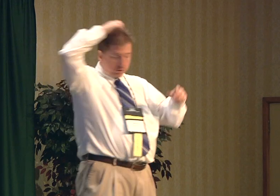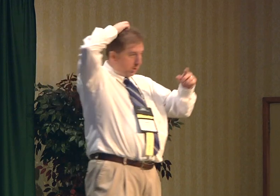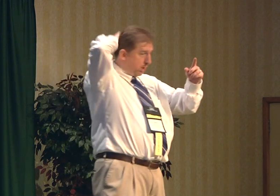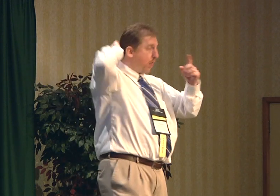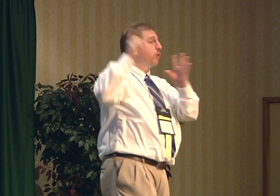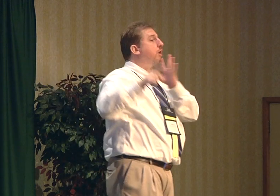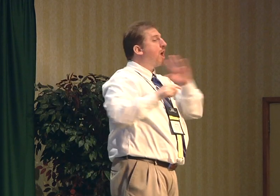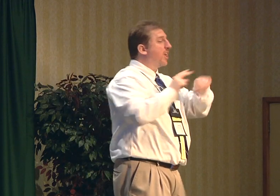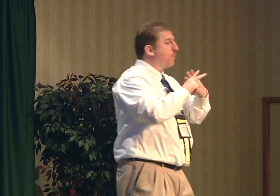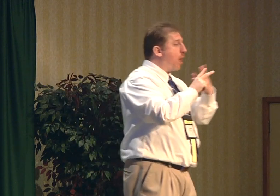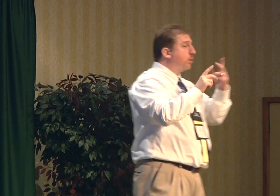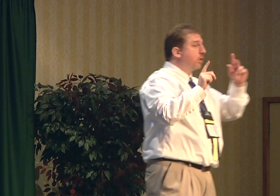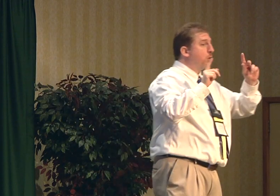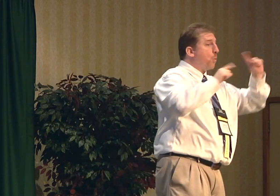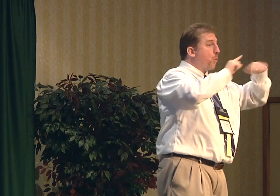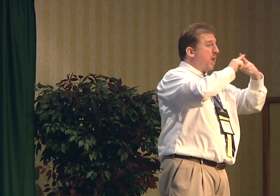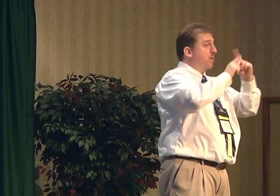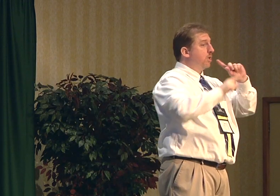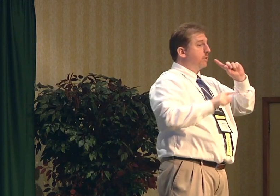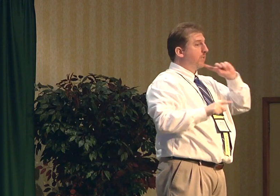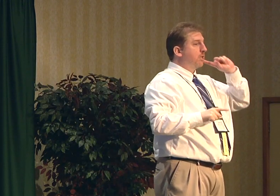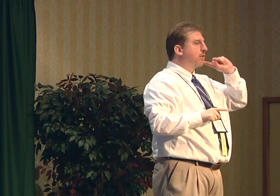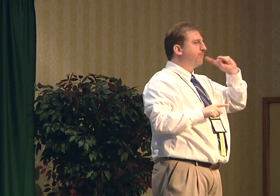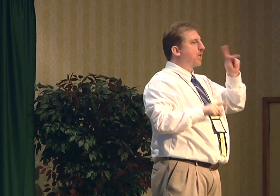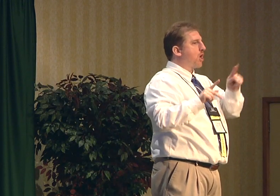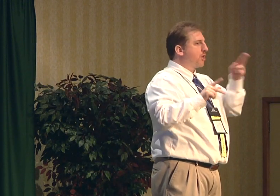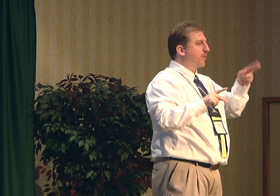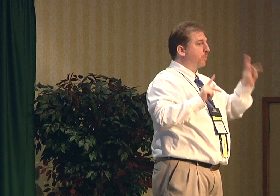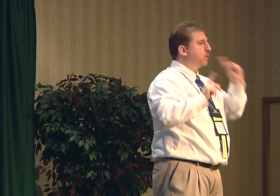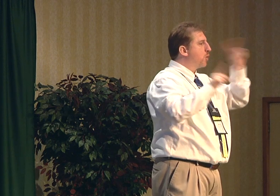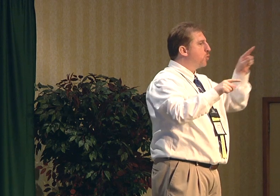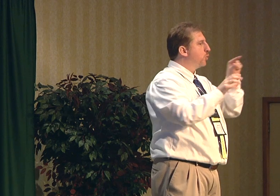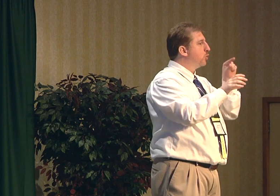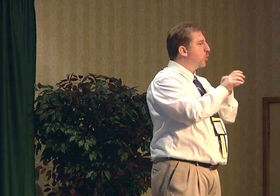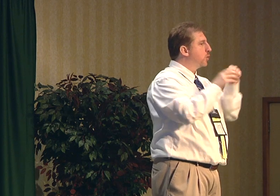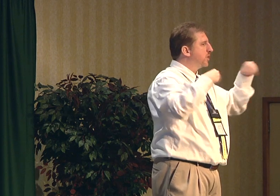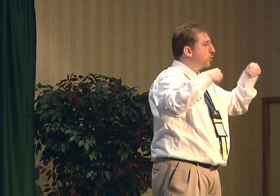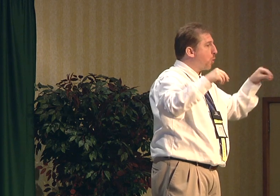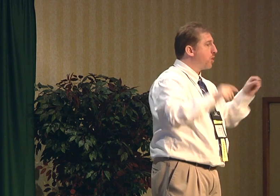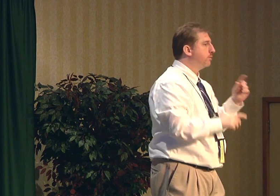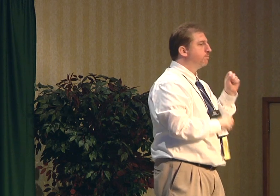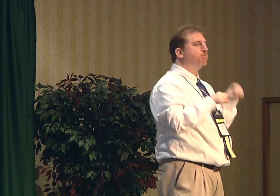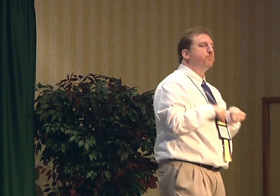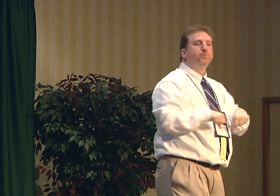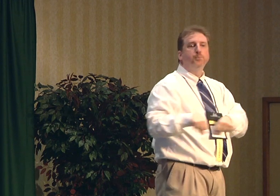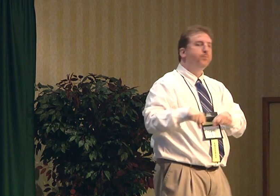The next book is talking about when deaf and hard of hearing people go to the